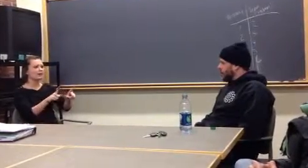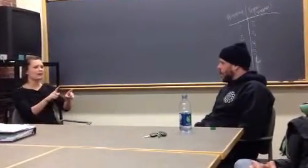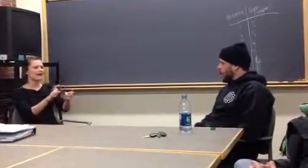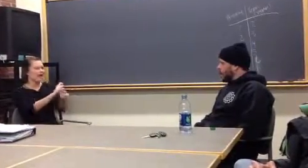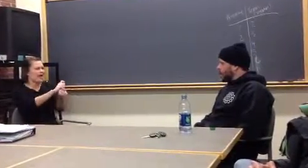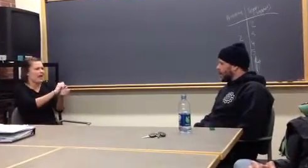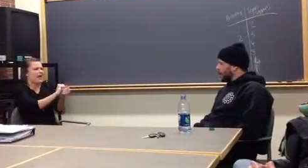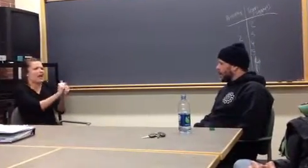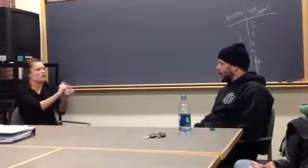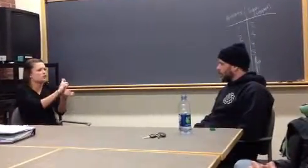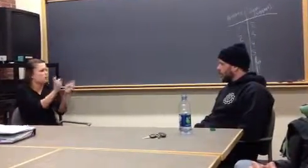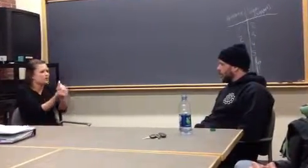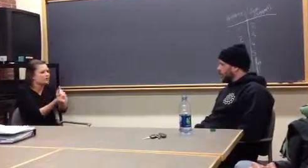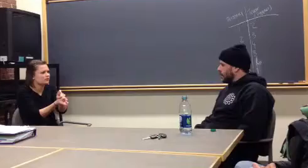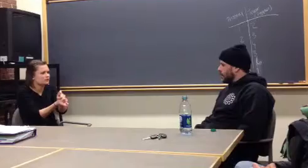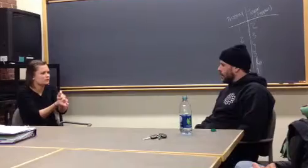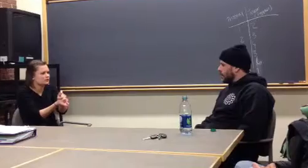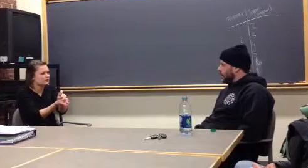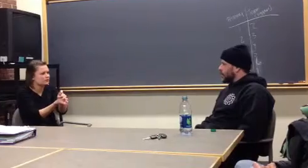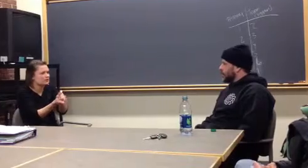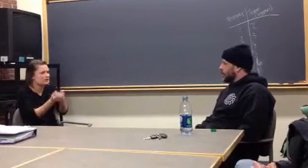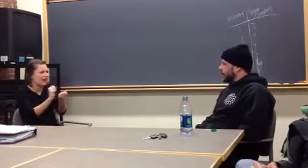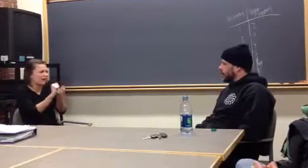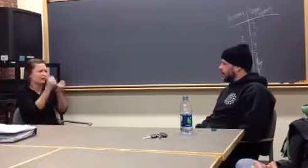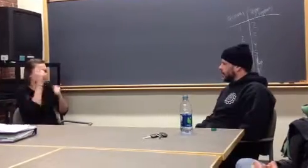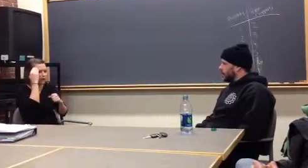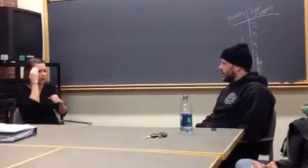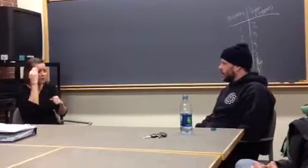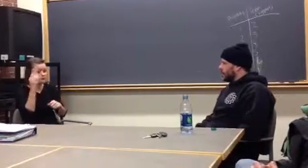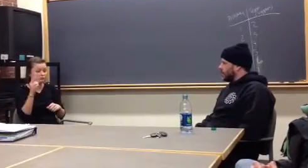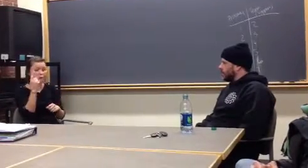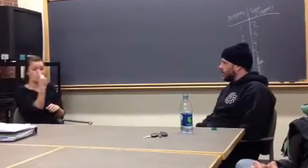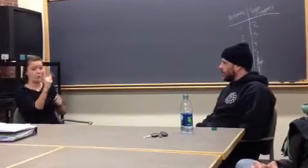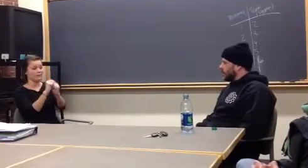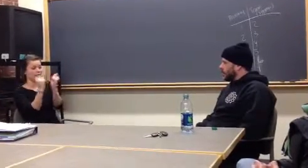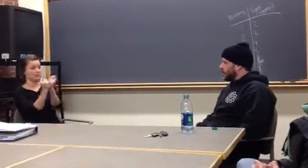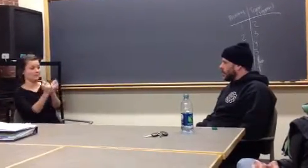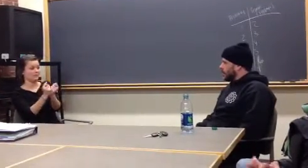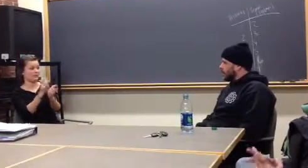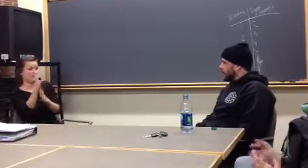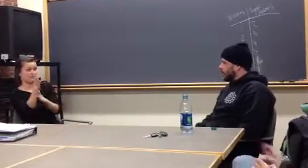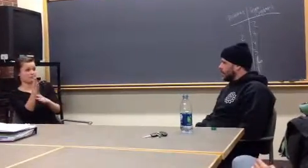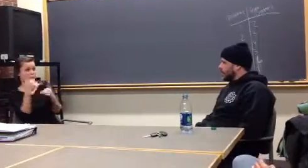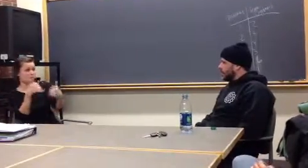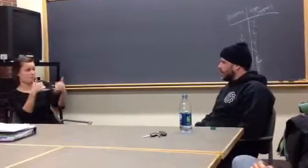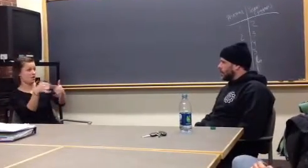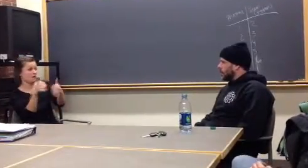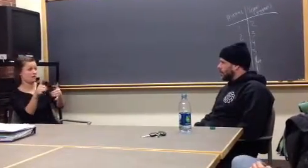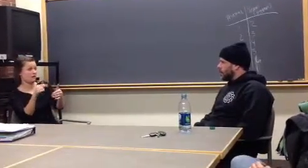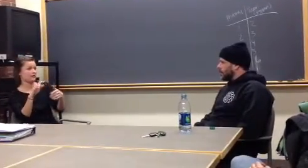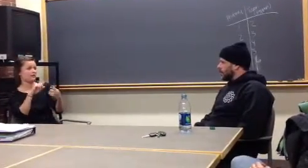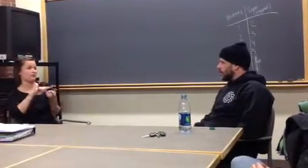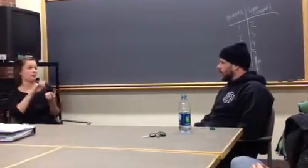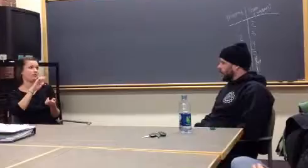Like, how do you know? It's like, do they play for like 5 minutes, and then the other team switches, and then the other team tries to go? Or how do